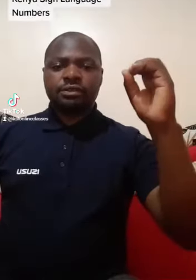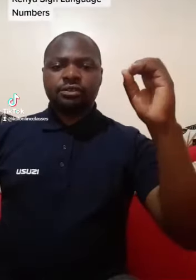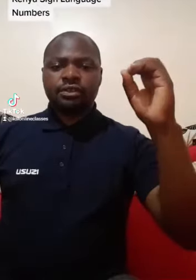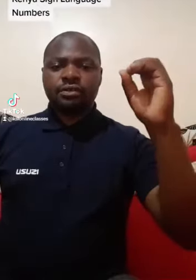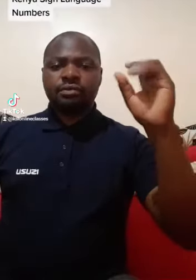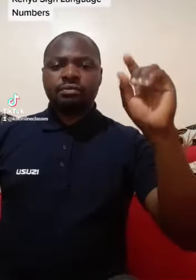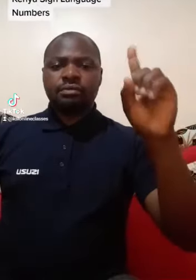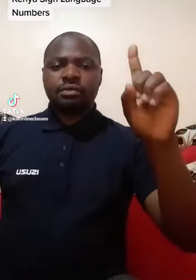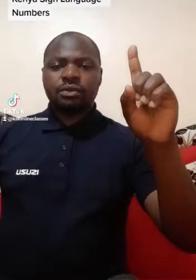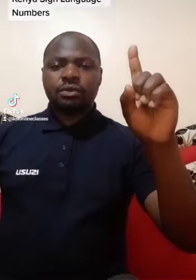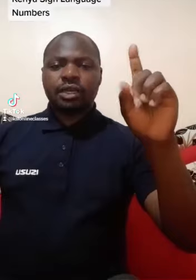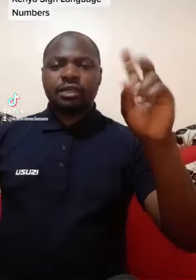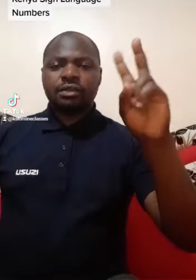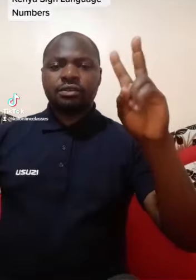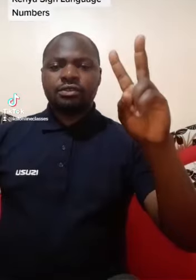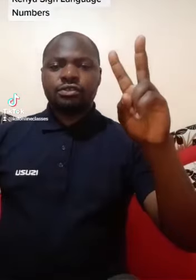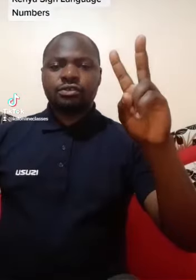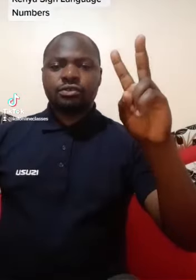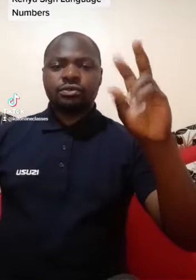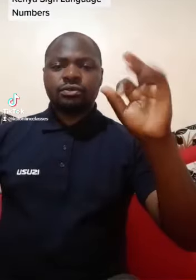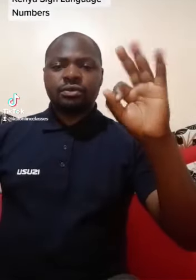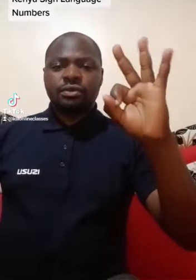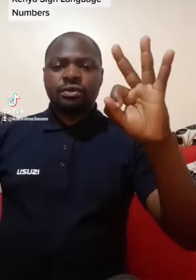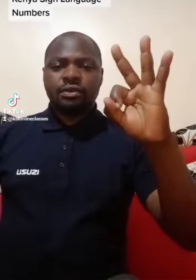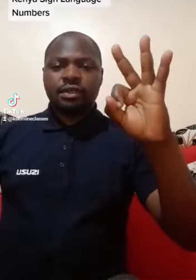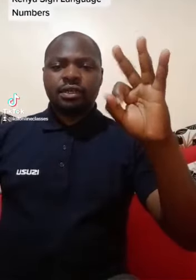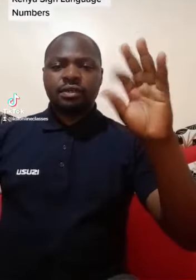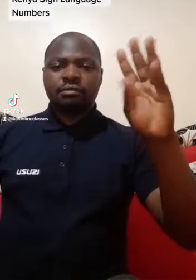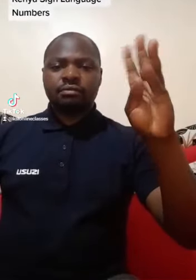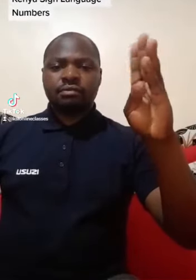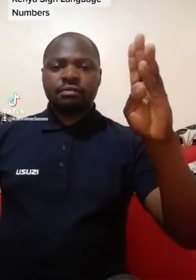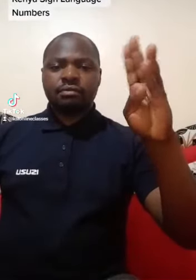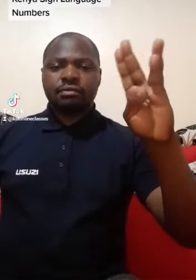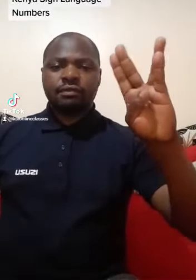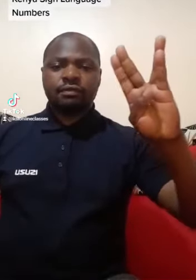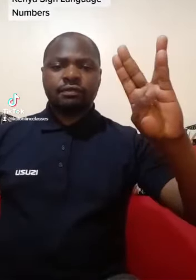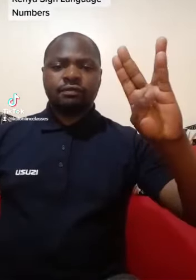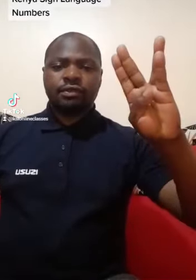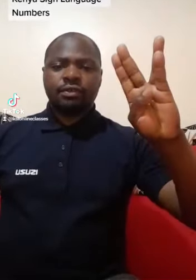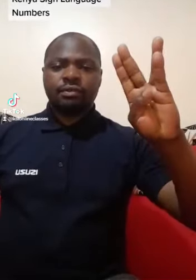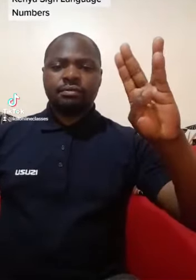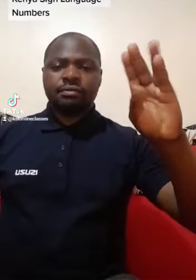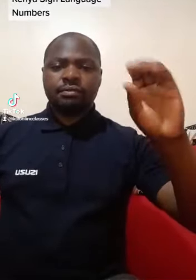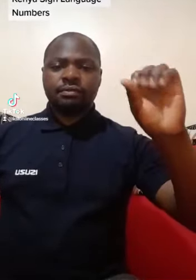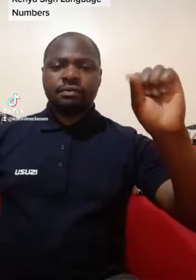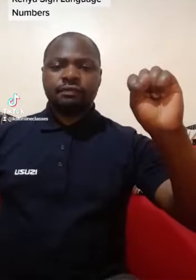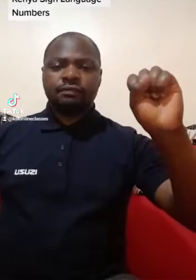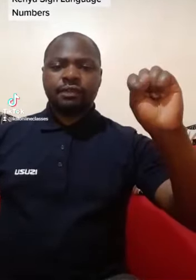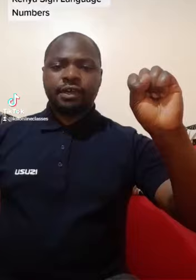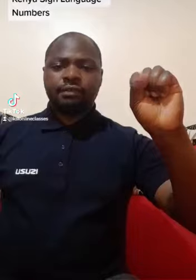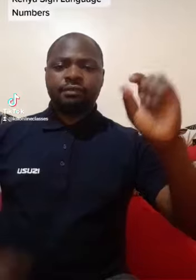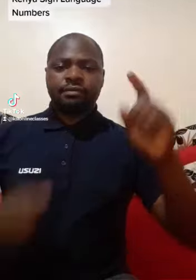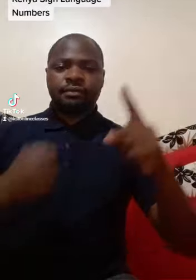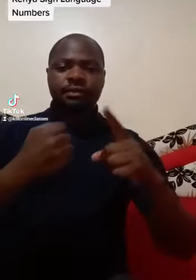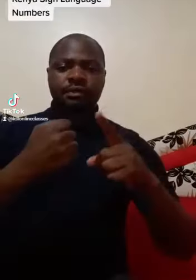0, 1, 2, 3, 4, 5,